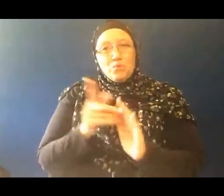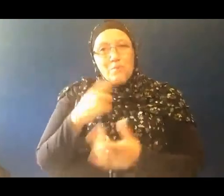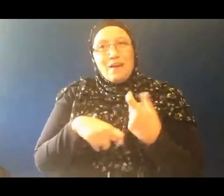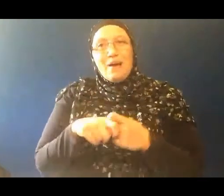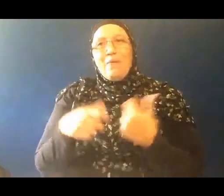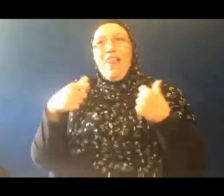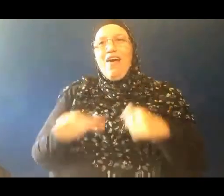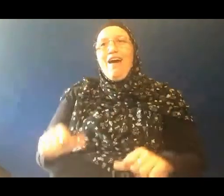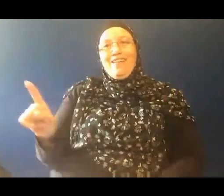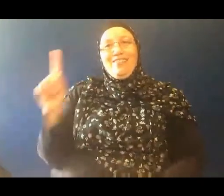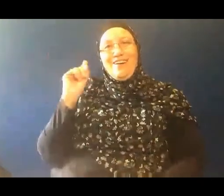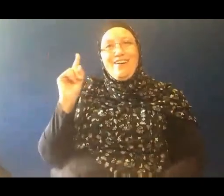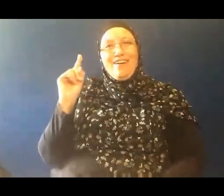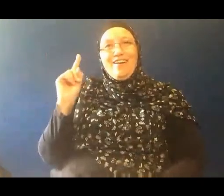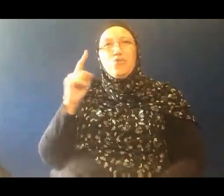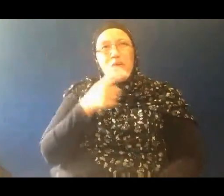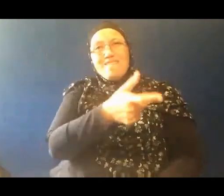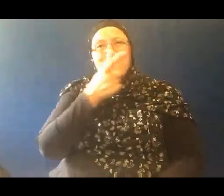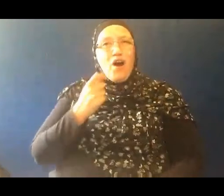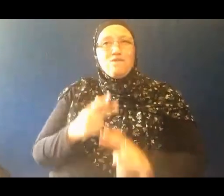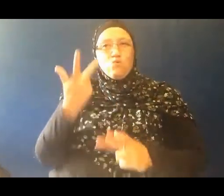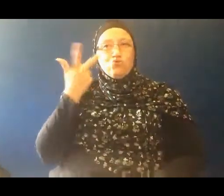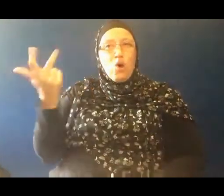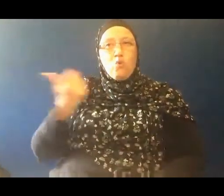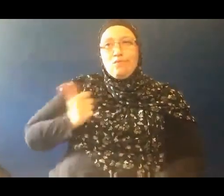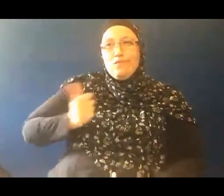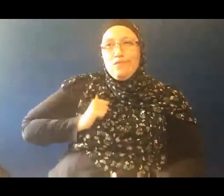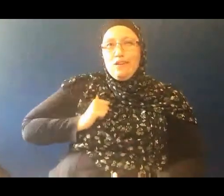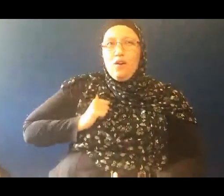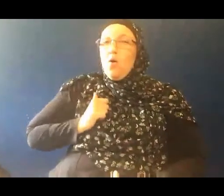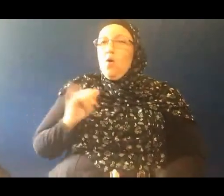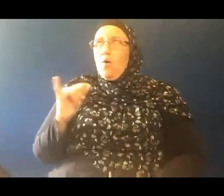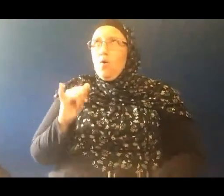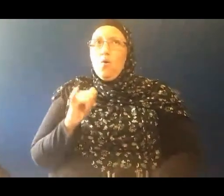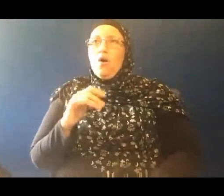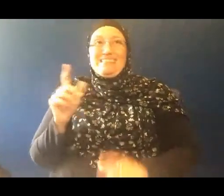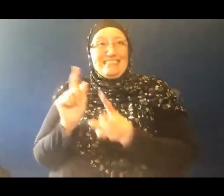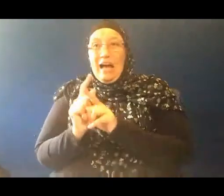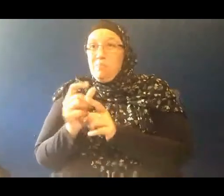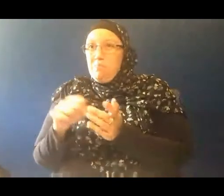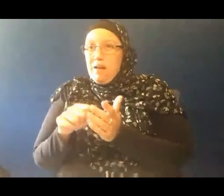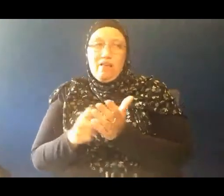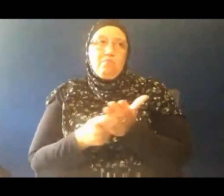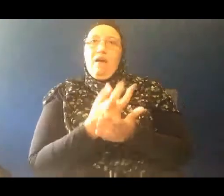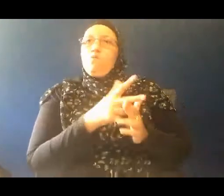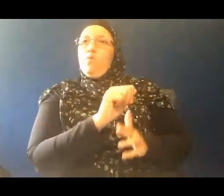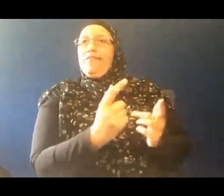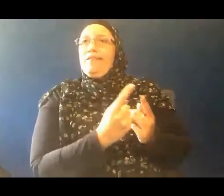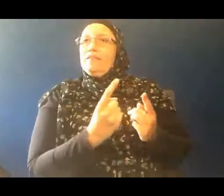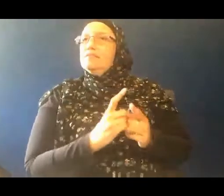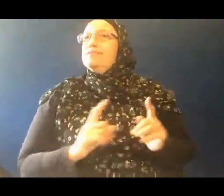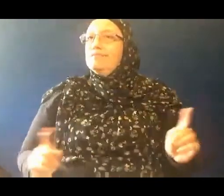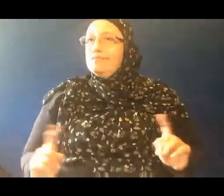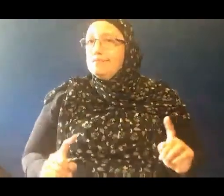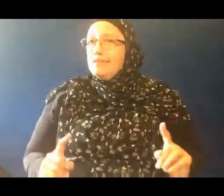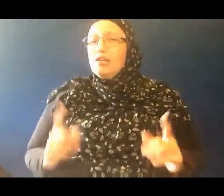of fasting. This is the month of patience, and that's how we can improve and increase our relation, inshallah, to God